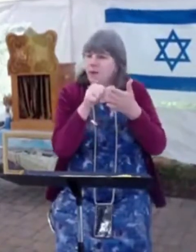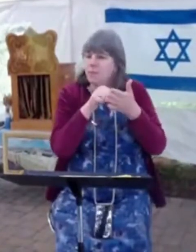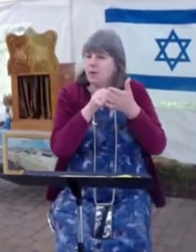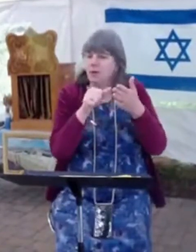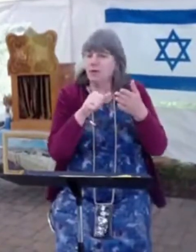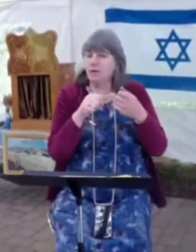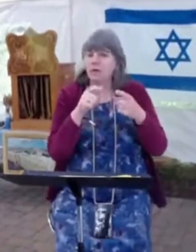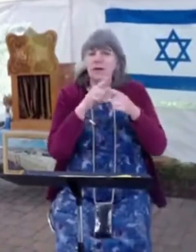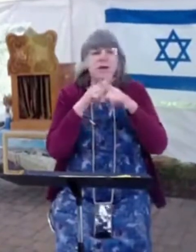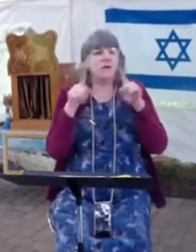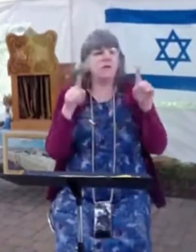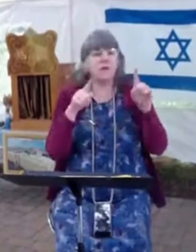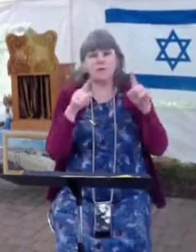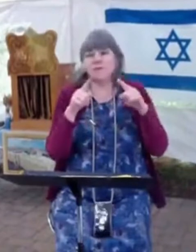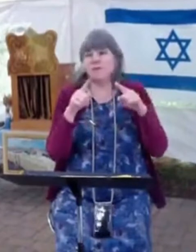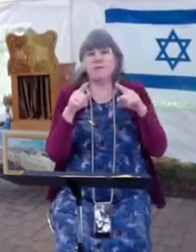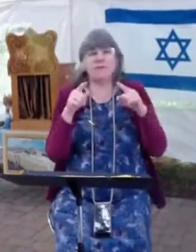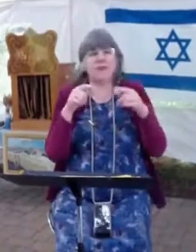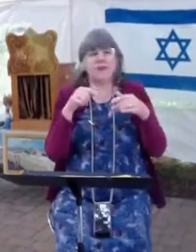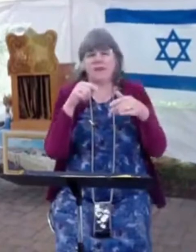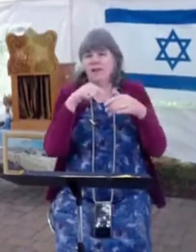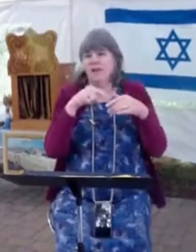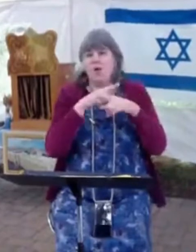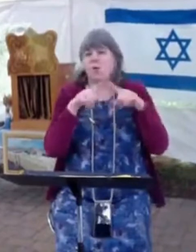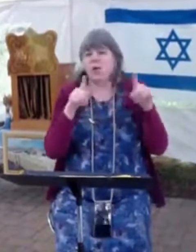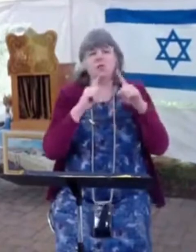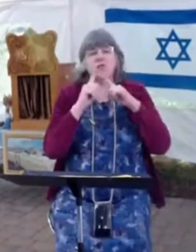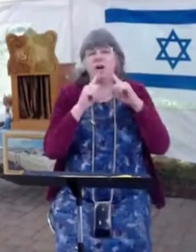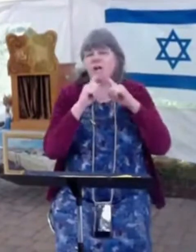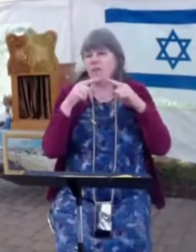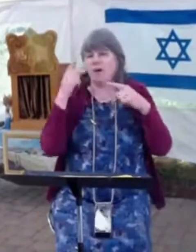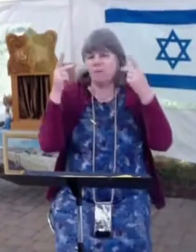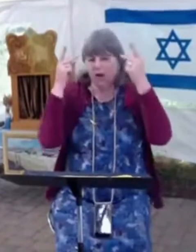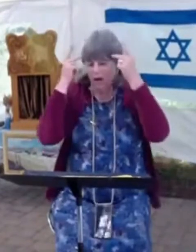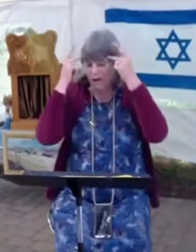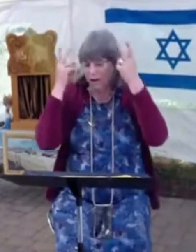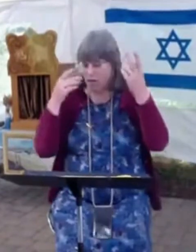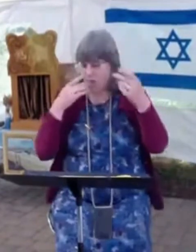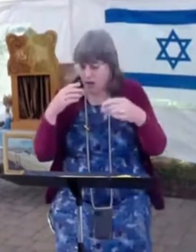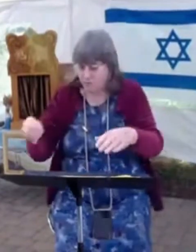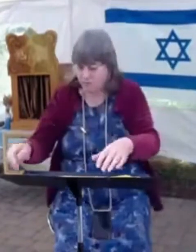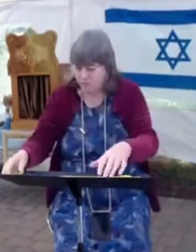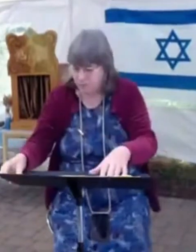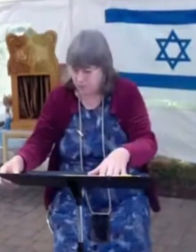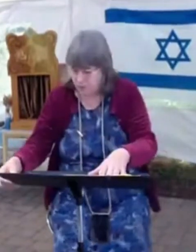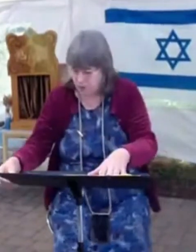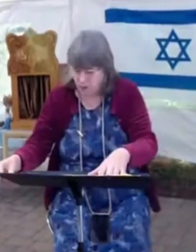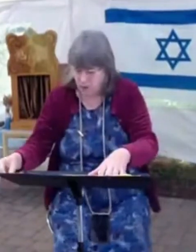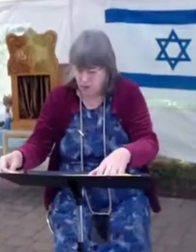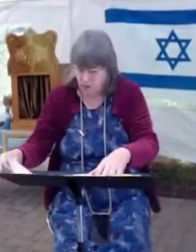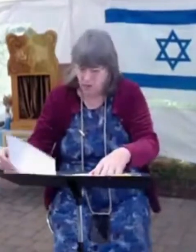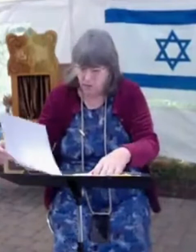we do not, as within the activities of Yedid Adonai, we do not talk, we do not